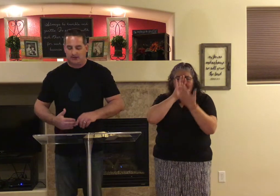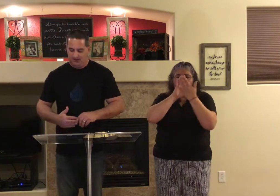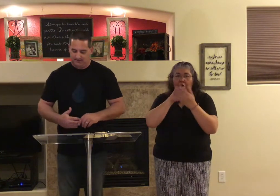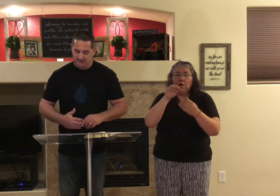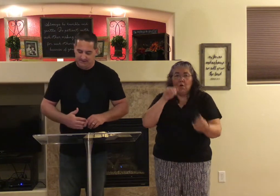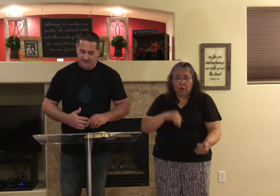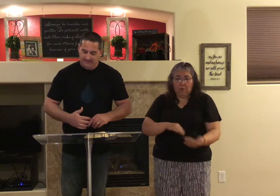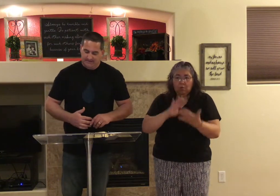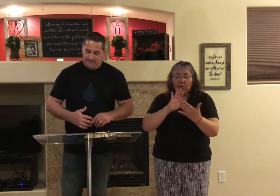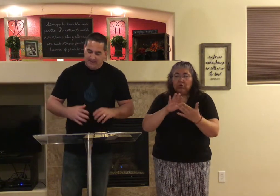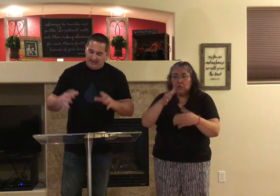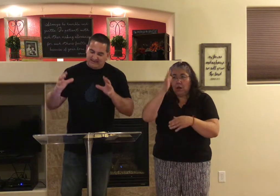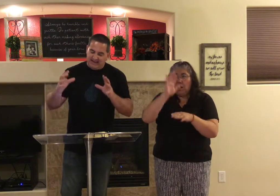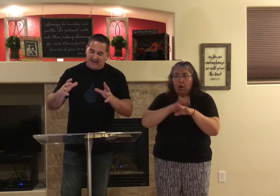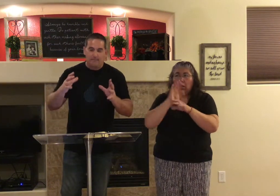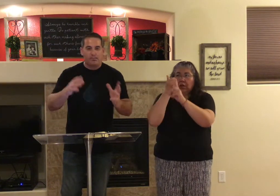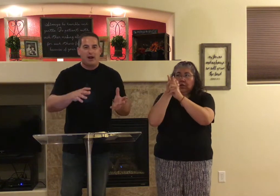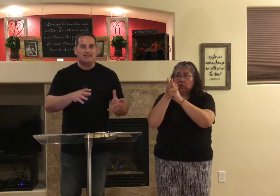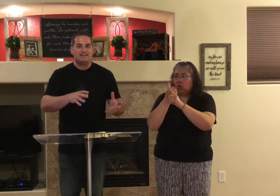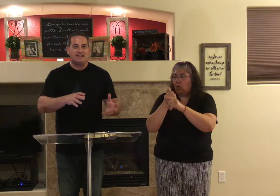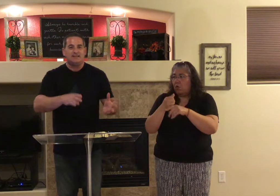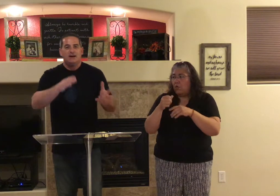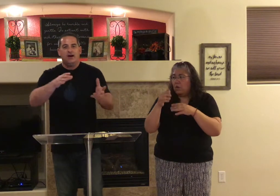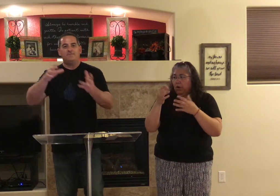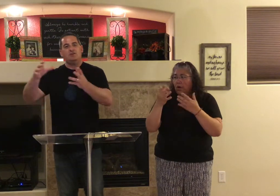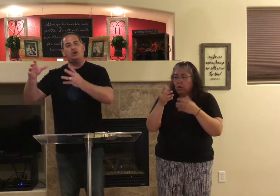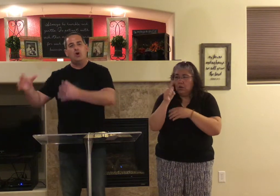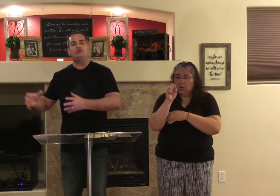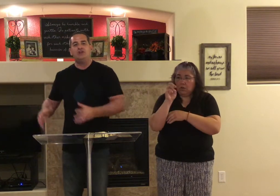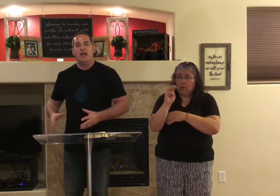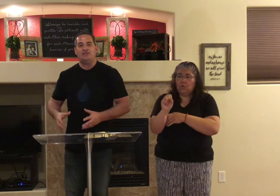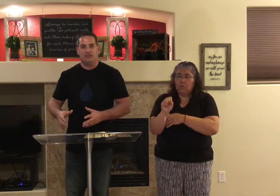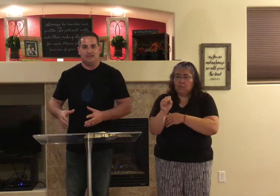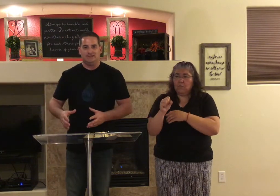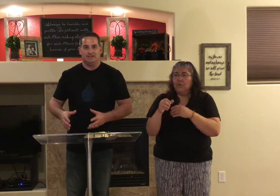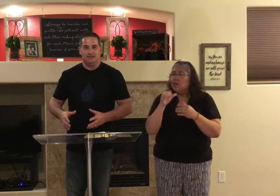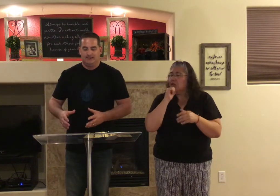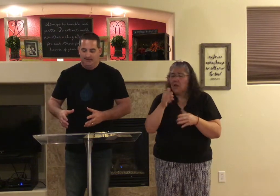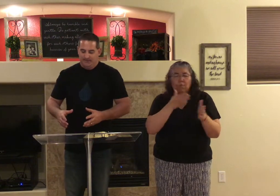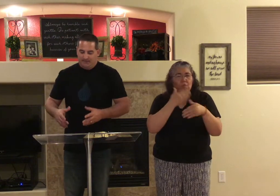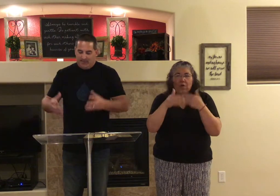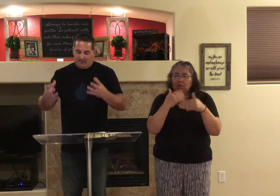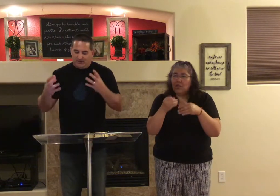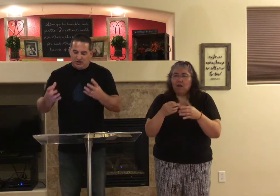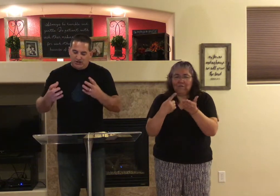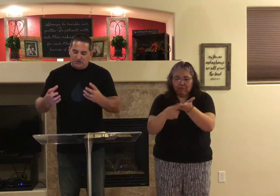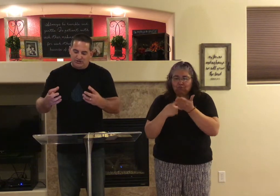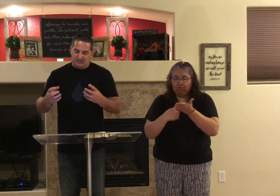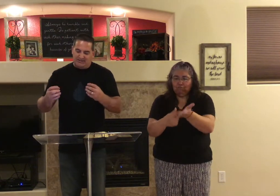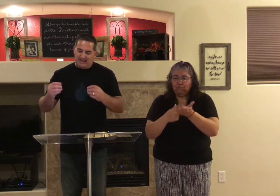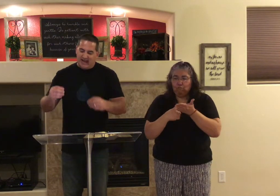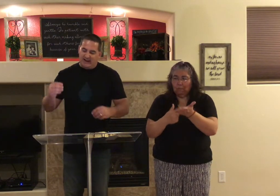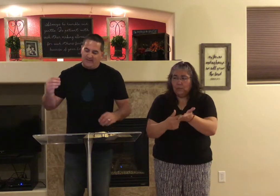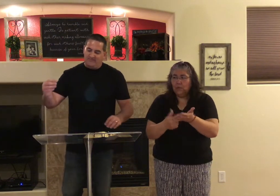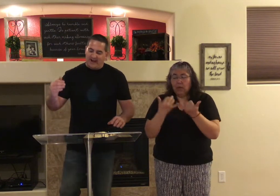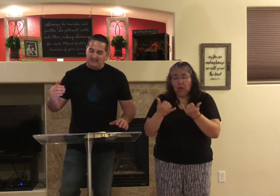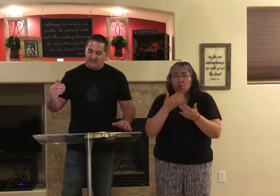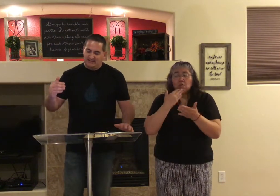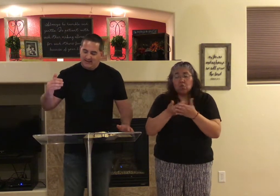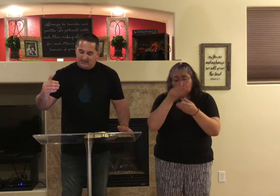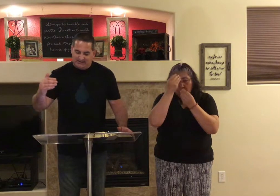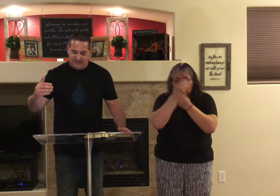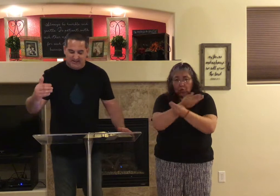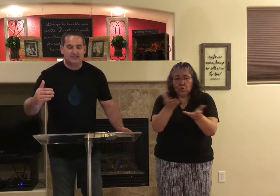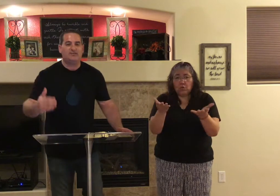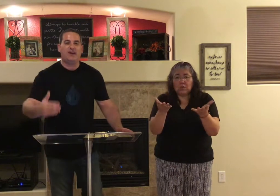on his terms. It is not a process of negotiation. The good news is that God invites